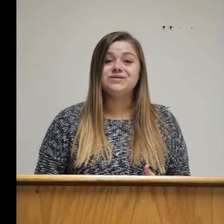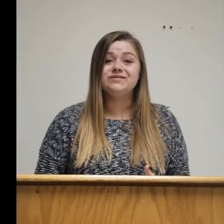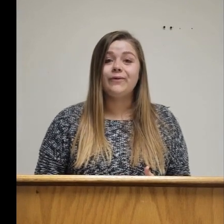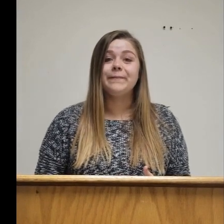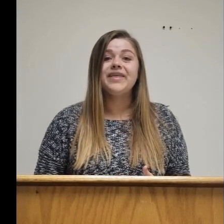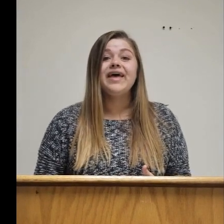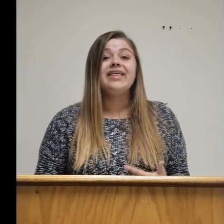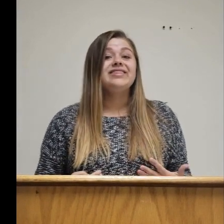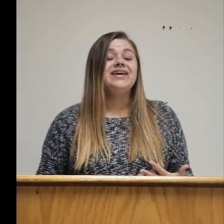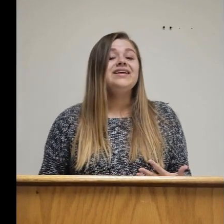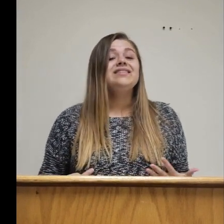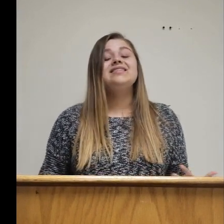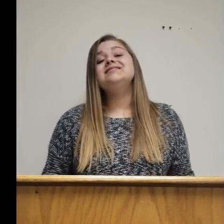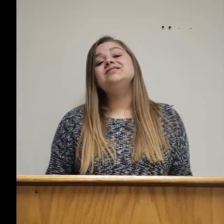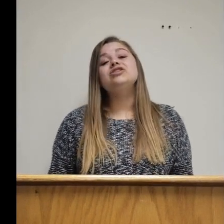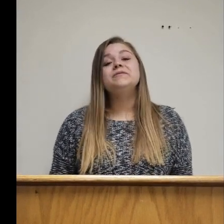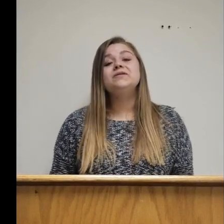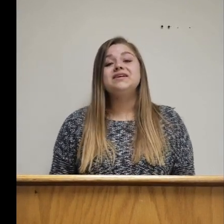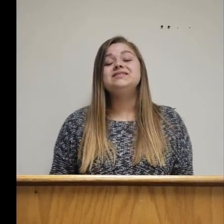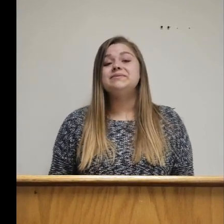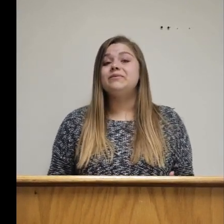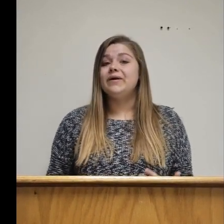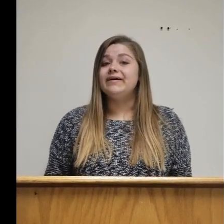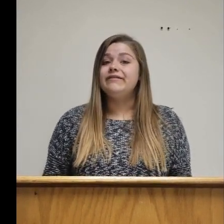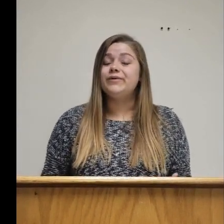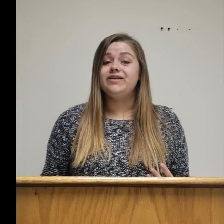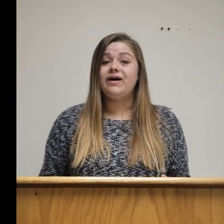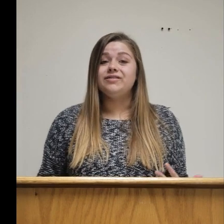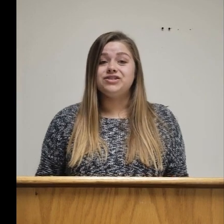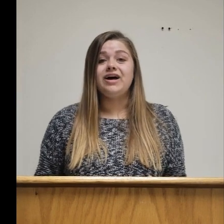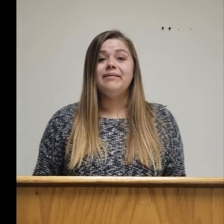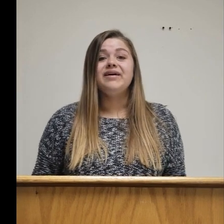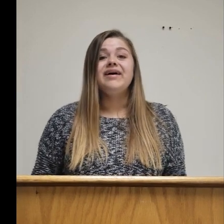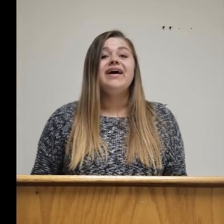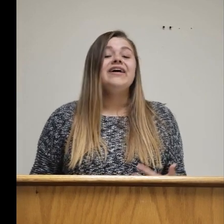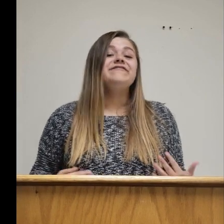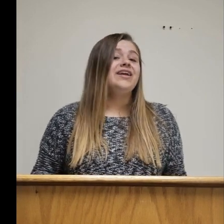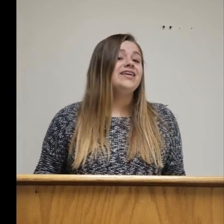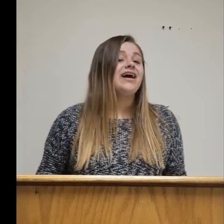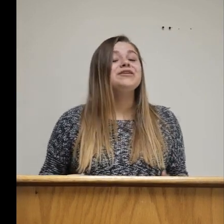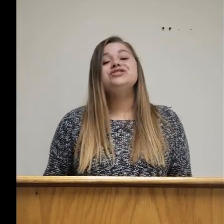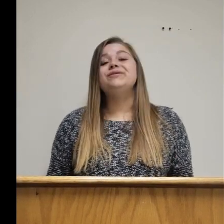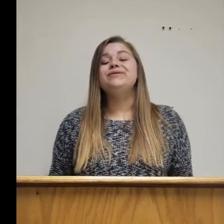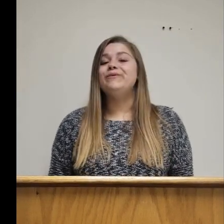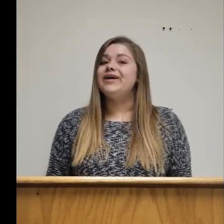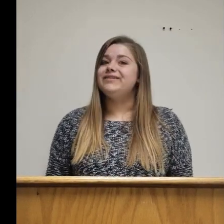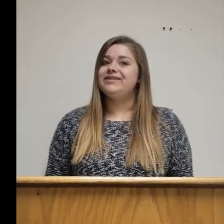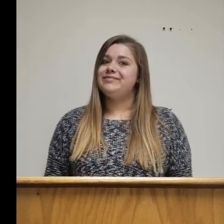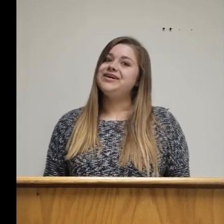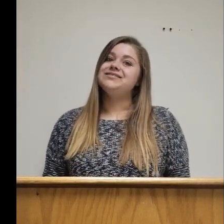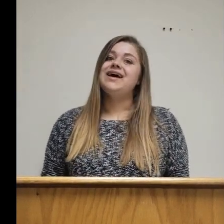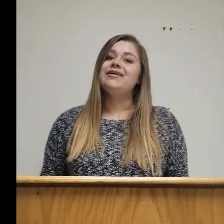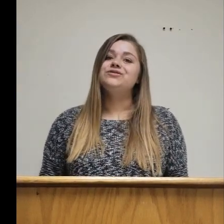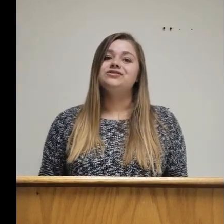are used for. Then, the things an interpreter needs to be aware of when on the job. And finally, I'm going to show you what a